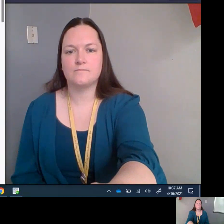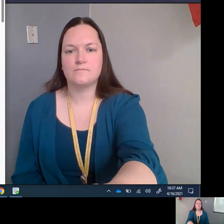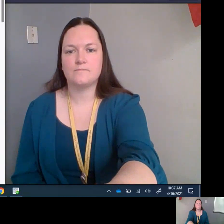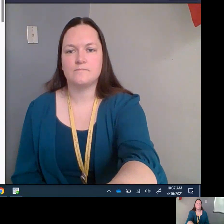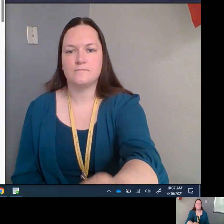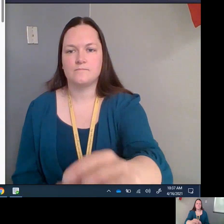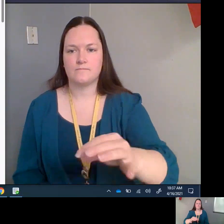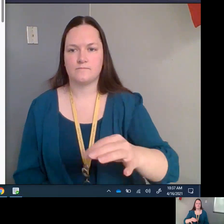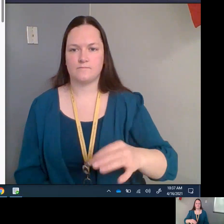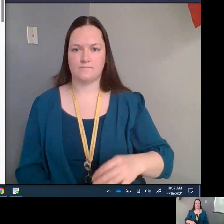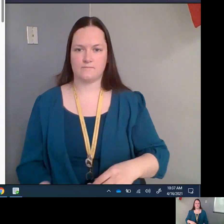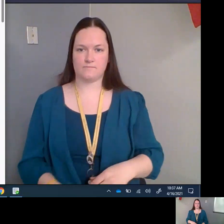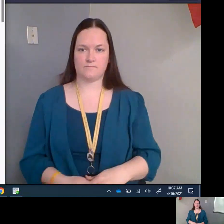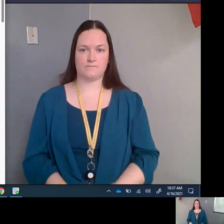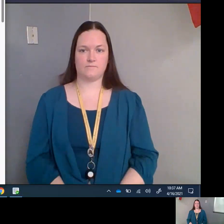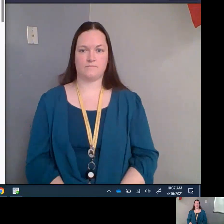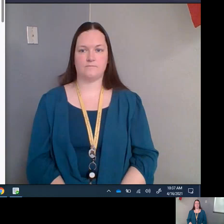internet,